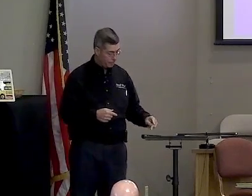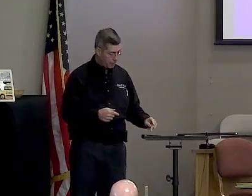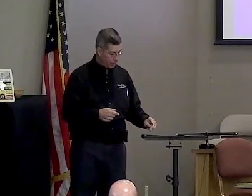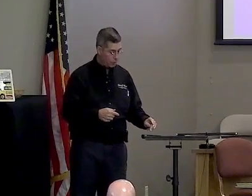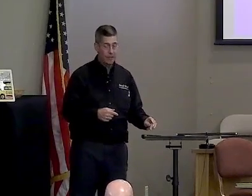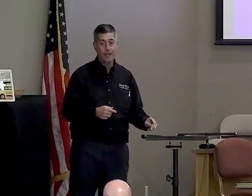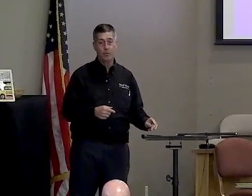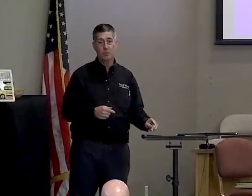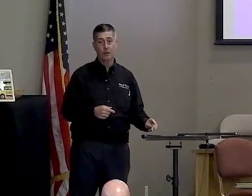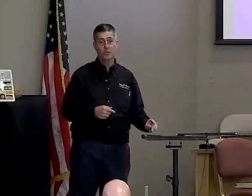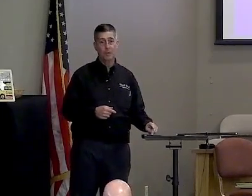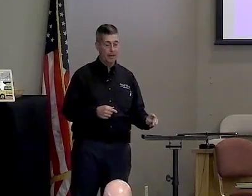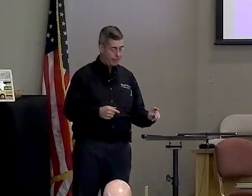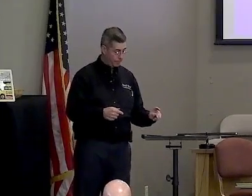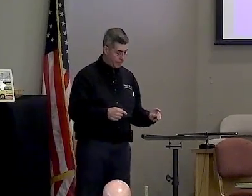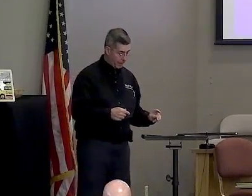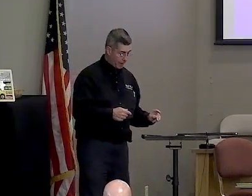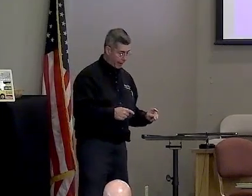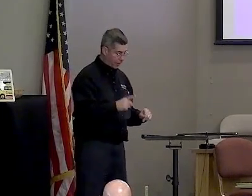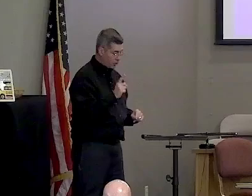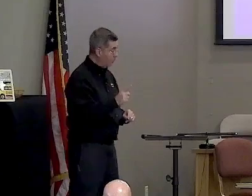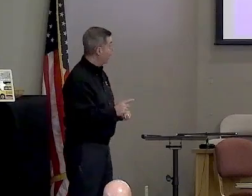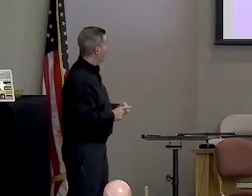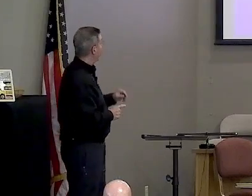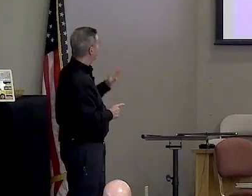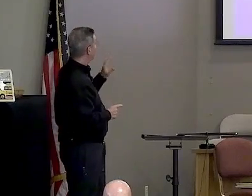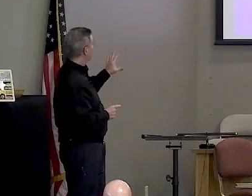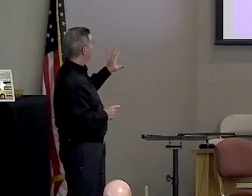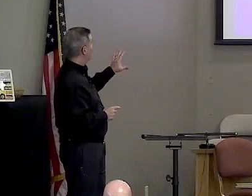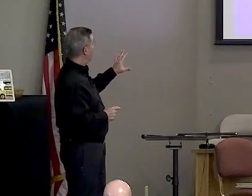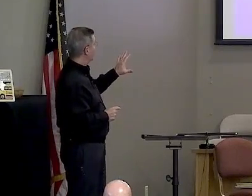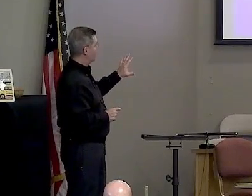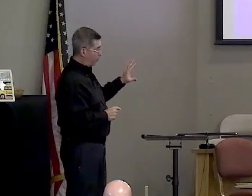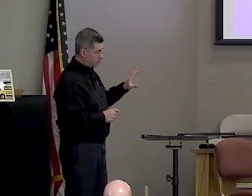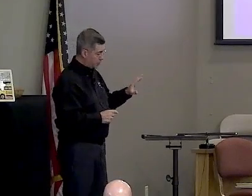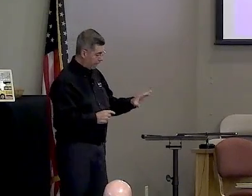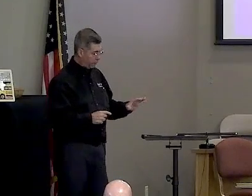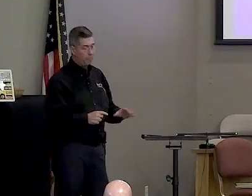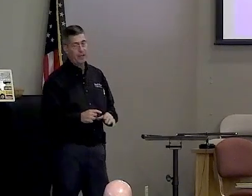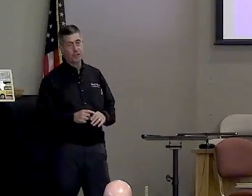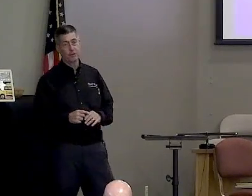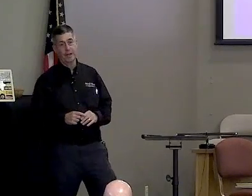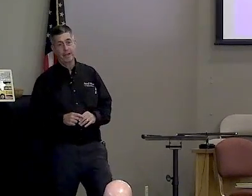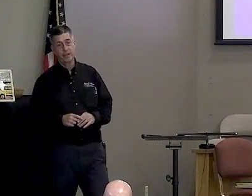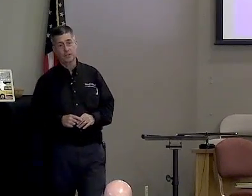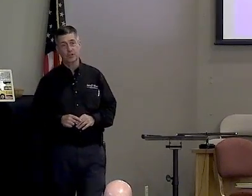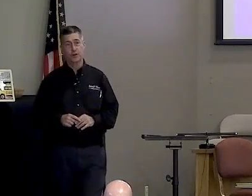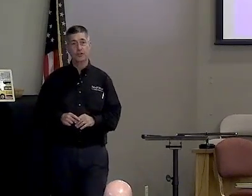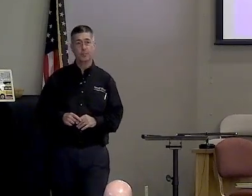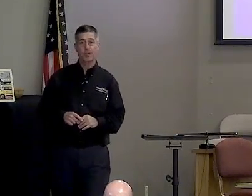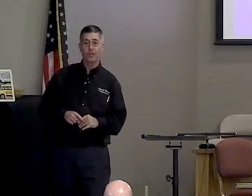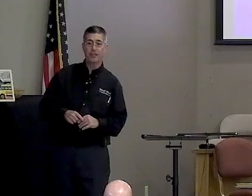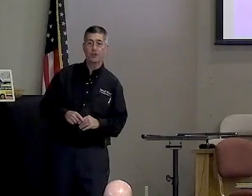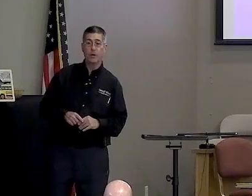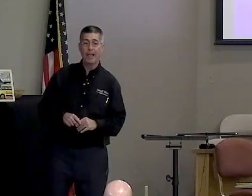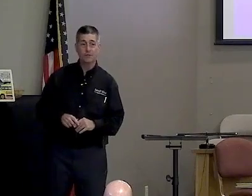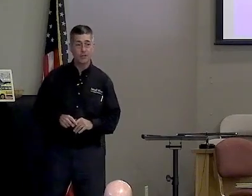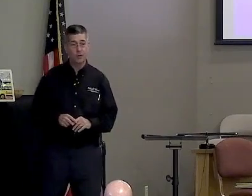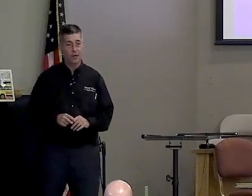You get that responsibility. And so here are some of the areas as far as deaf ministry is concerned. Some of the things that we have to deal with,